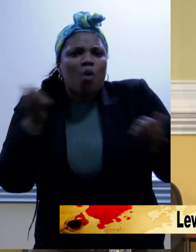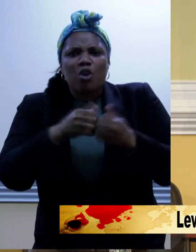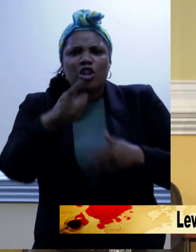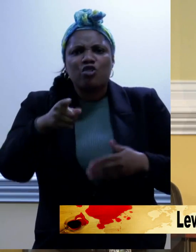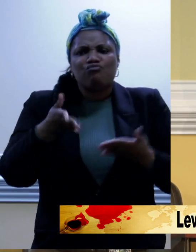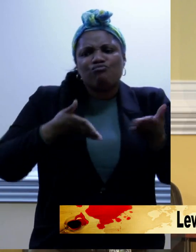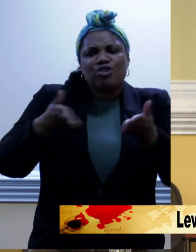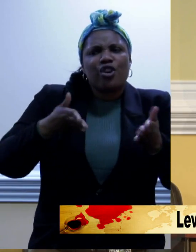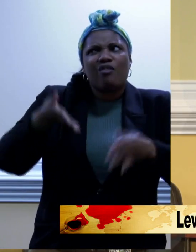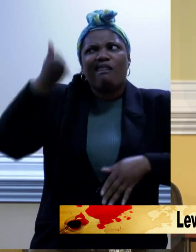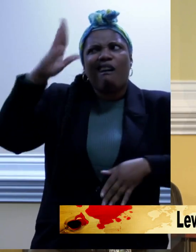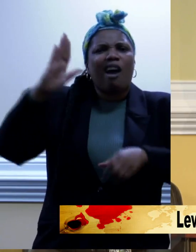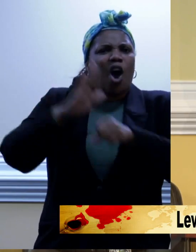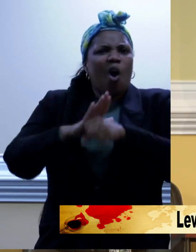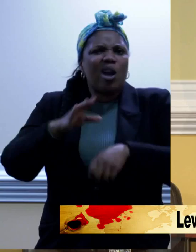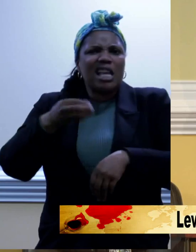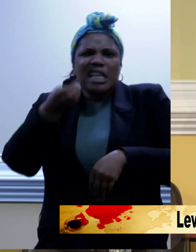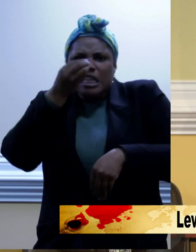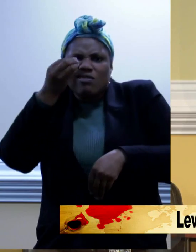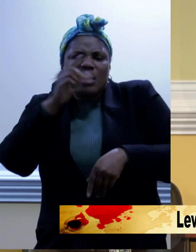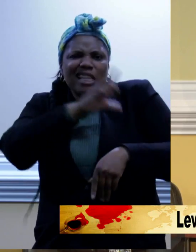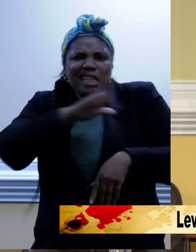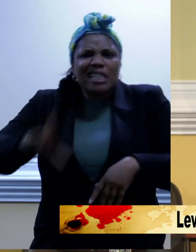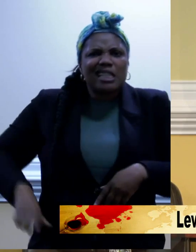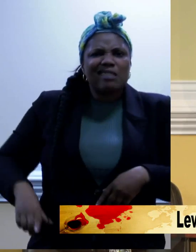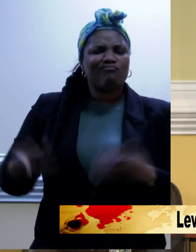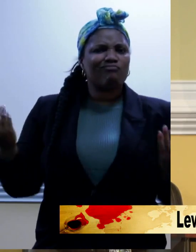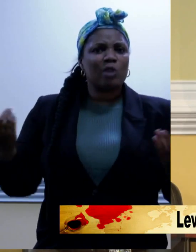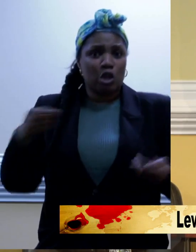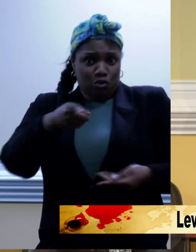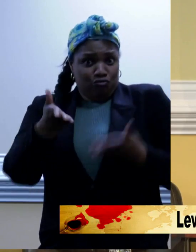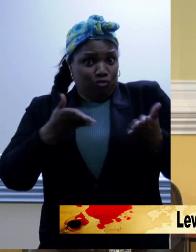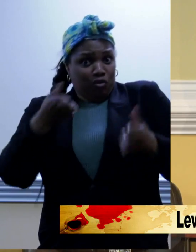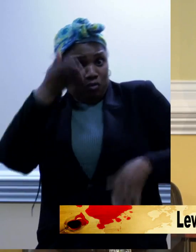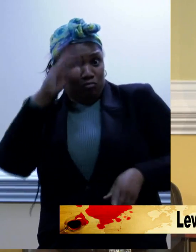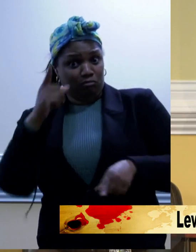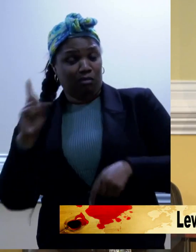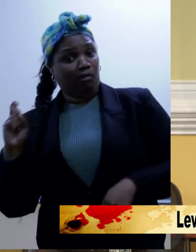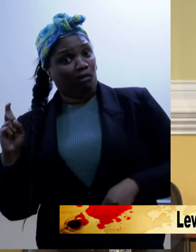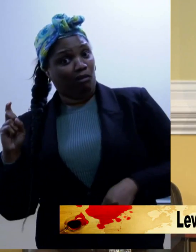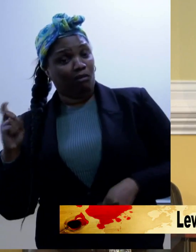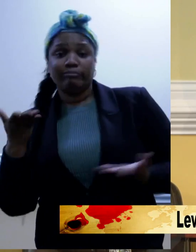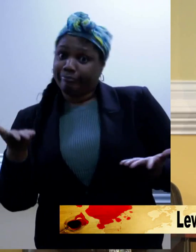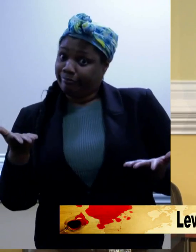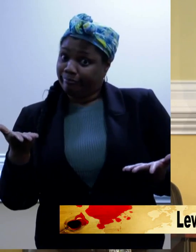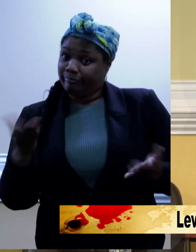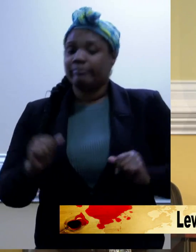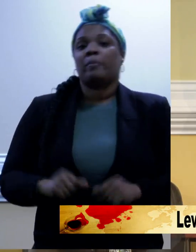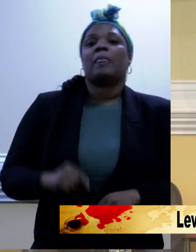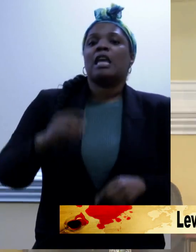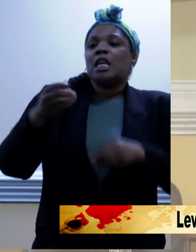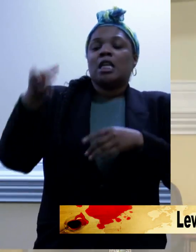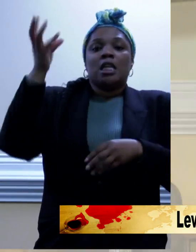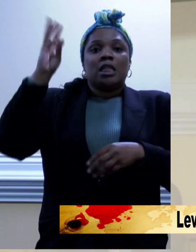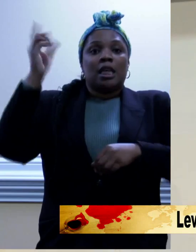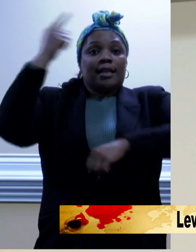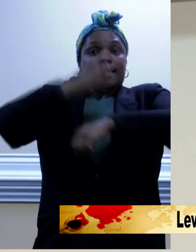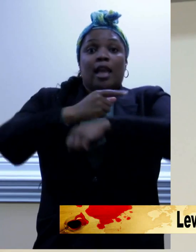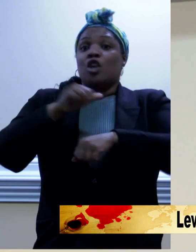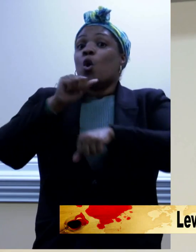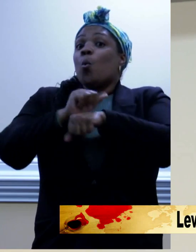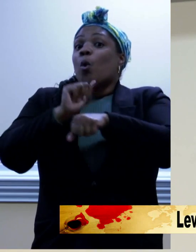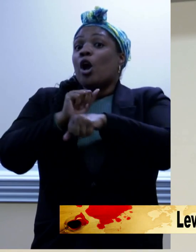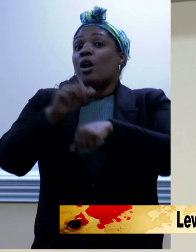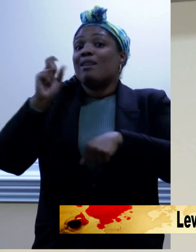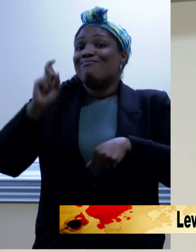feast? Right. You say you serve God, don't you? Right. Go ahead and read. 6 days shall work be done,